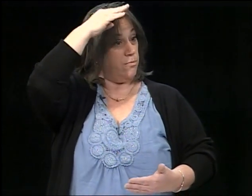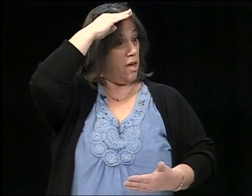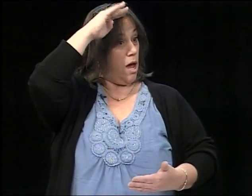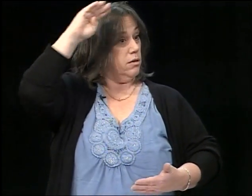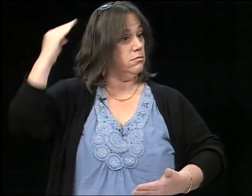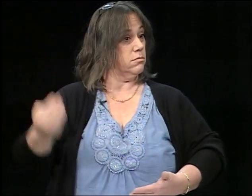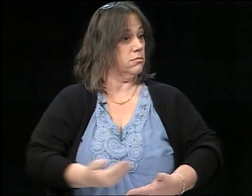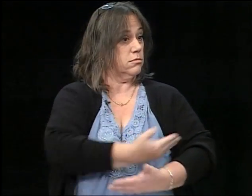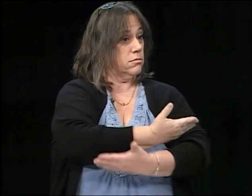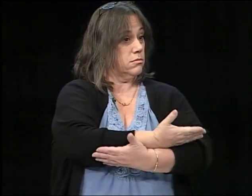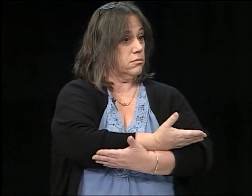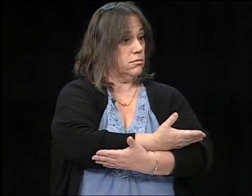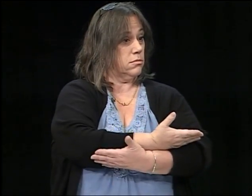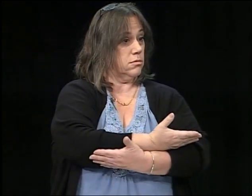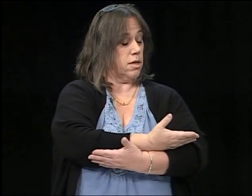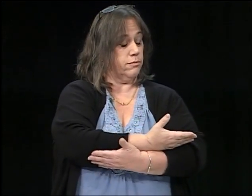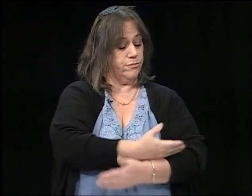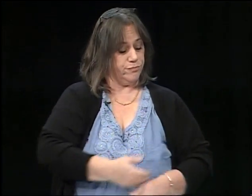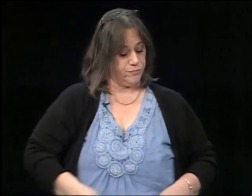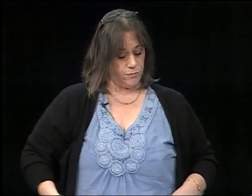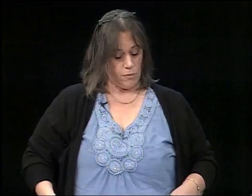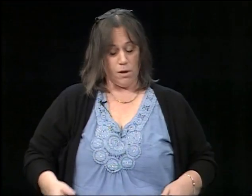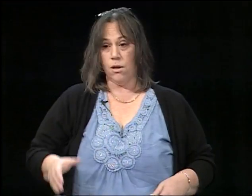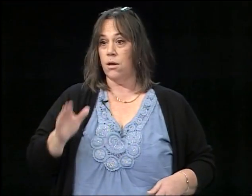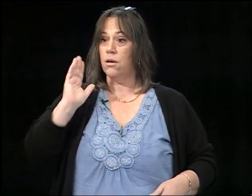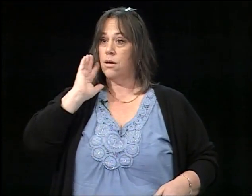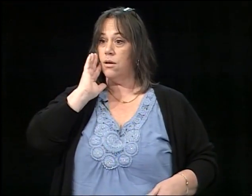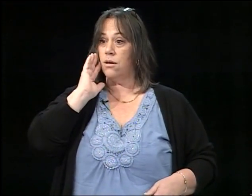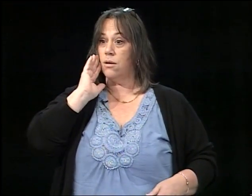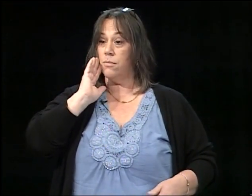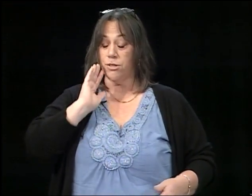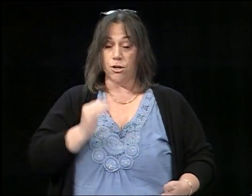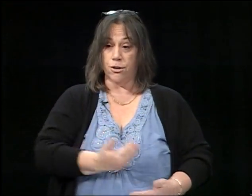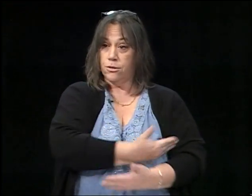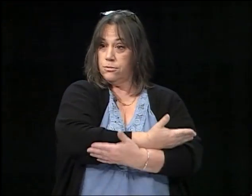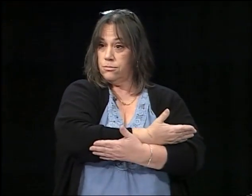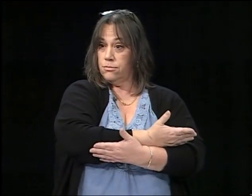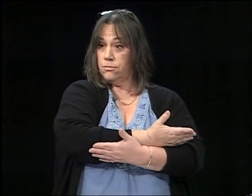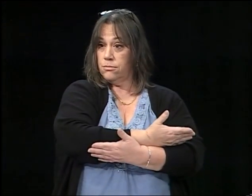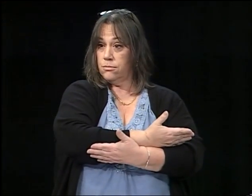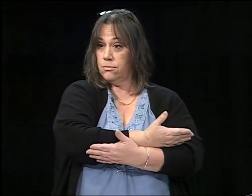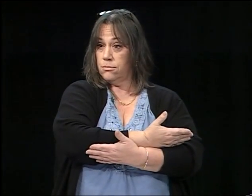hat, down. My daughter.